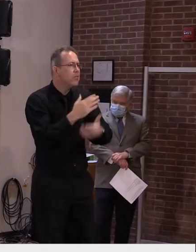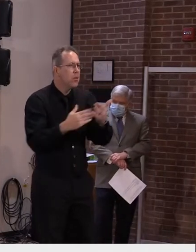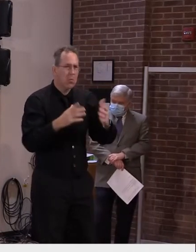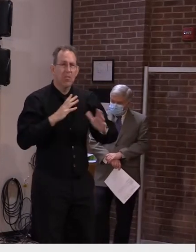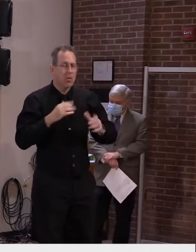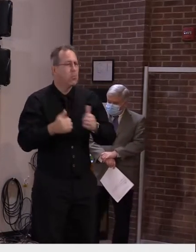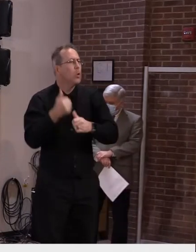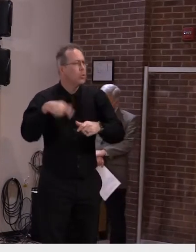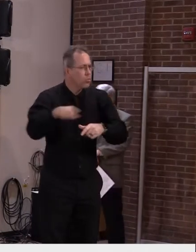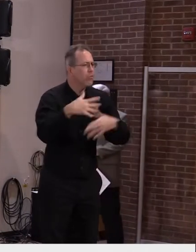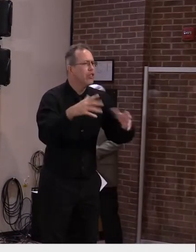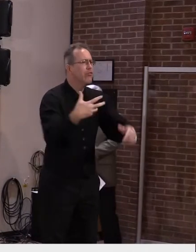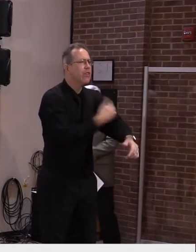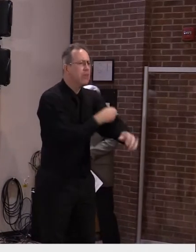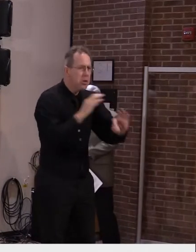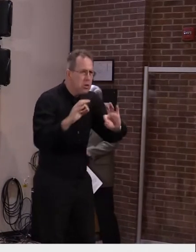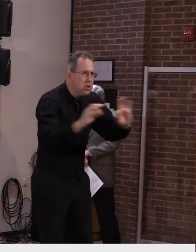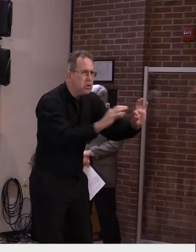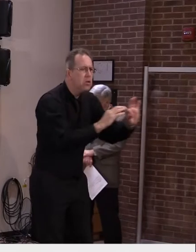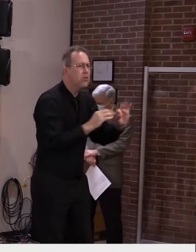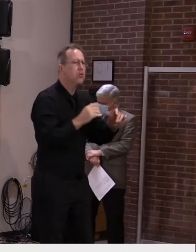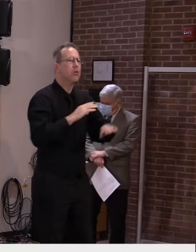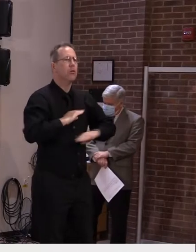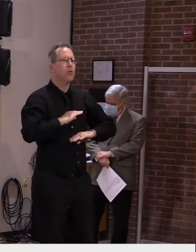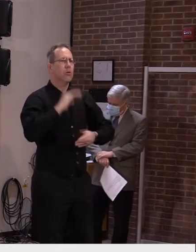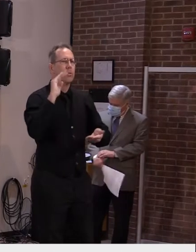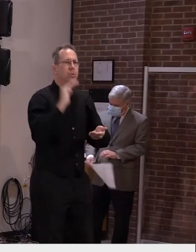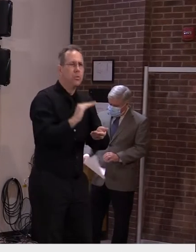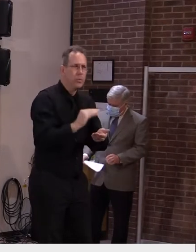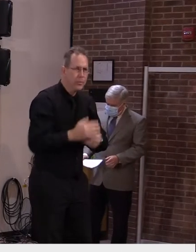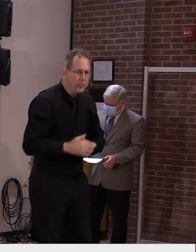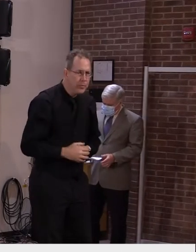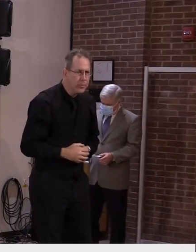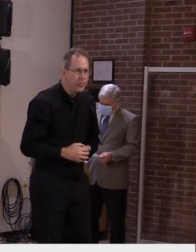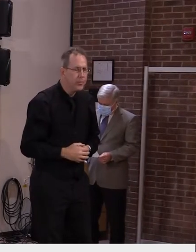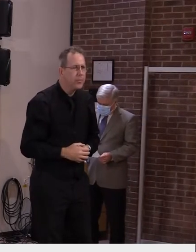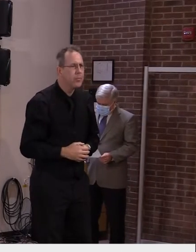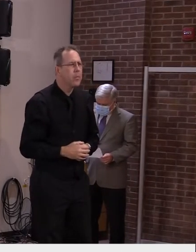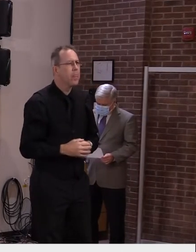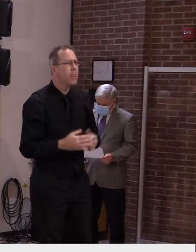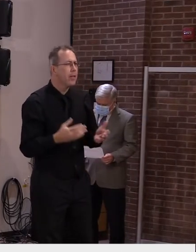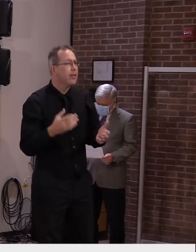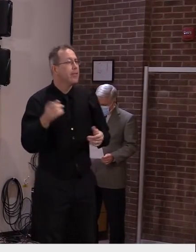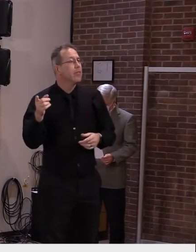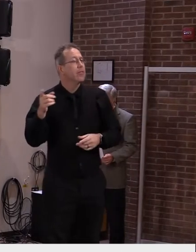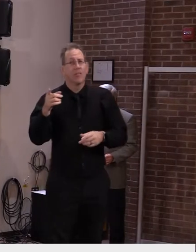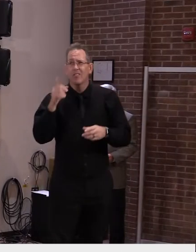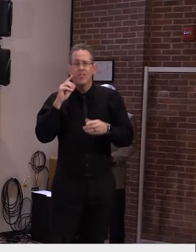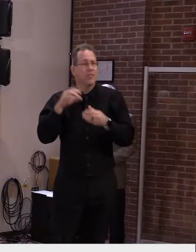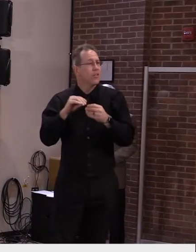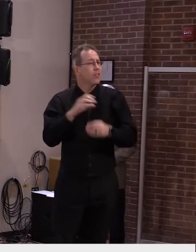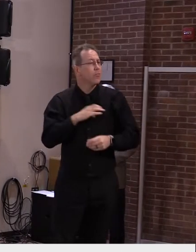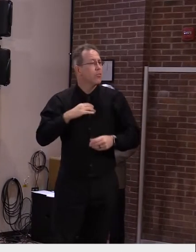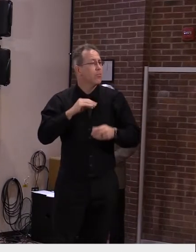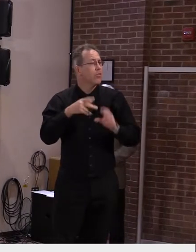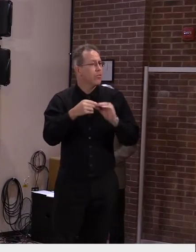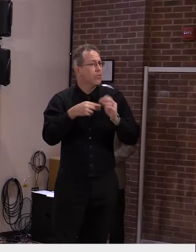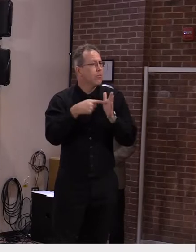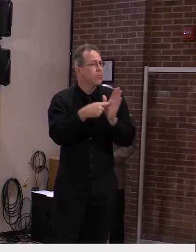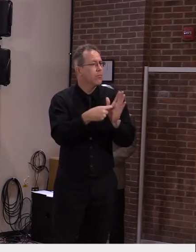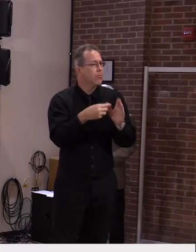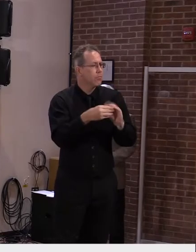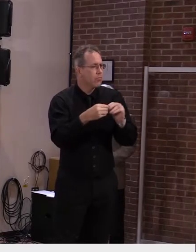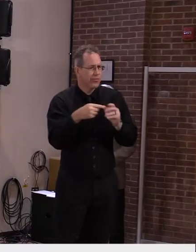to date. And as Commissioner Pichak has alluded to, some of them are actually having more staff positive cases